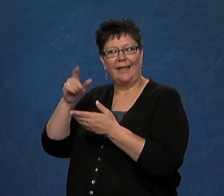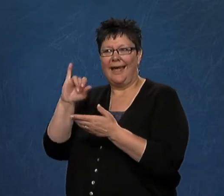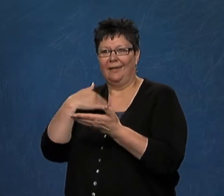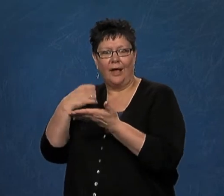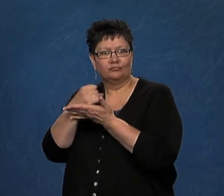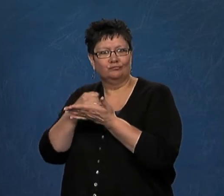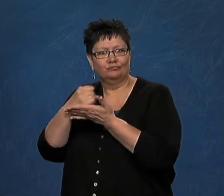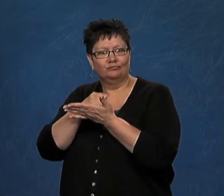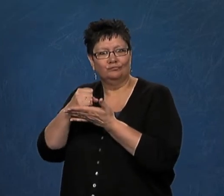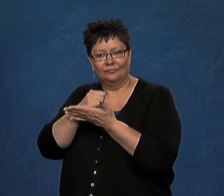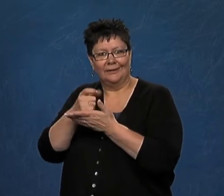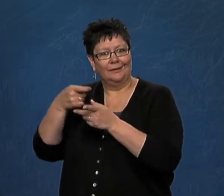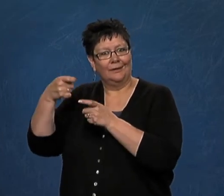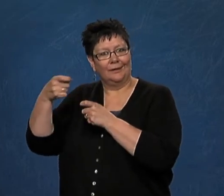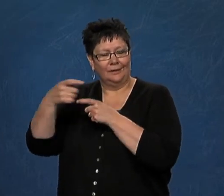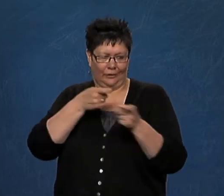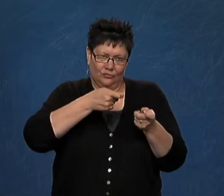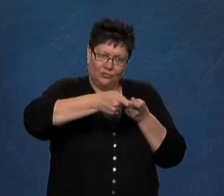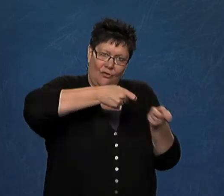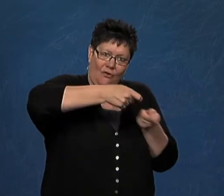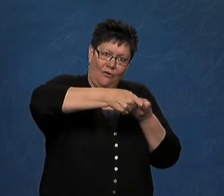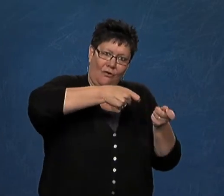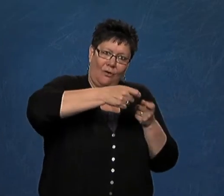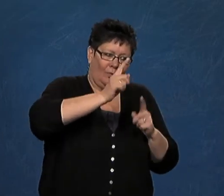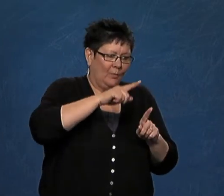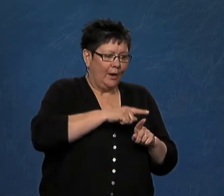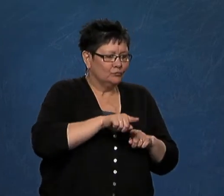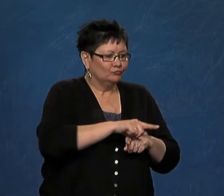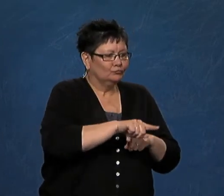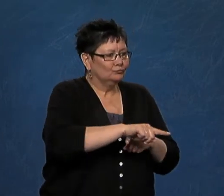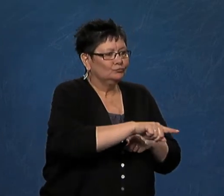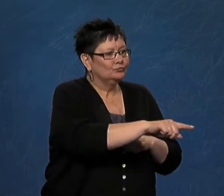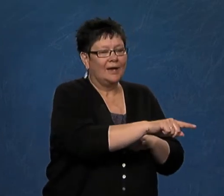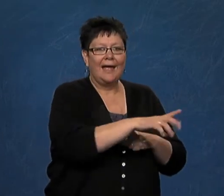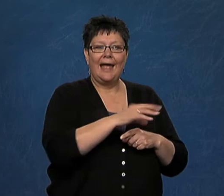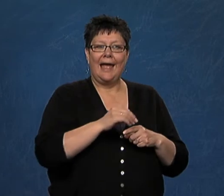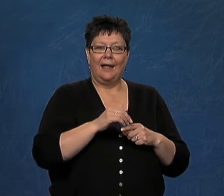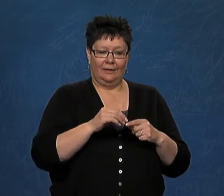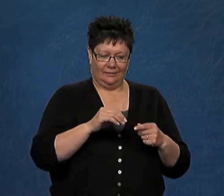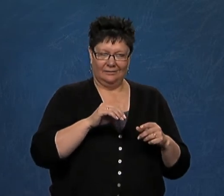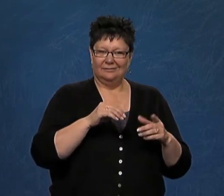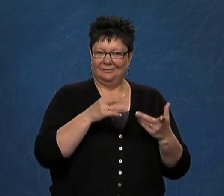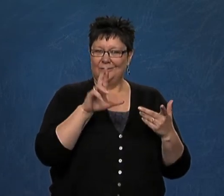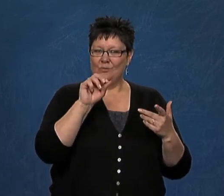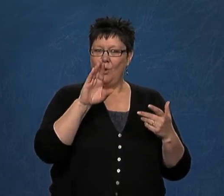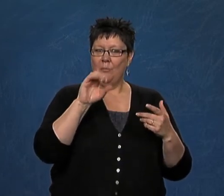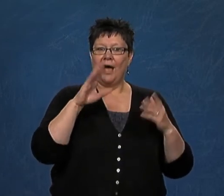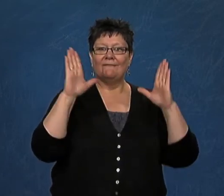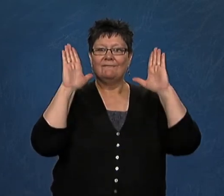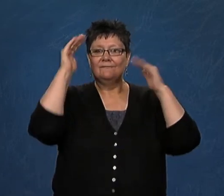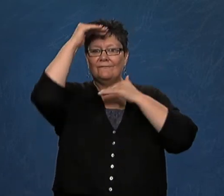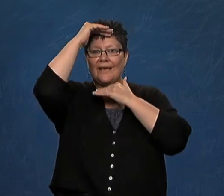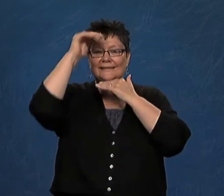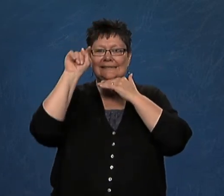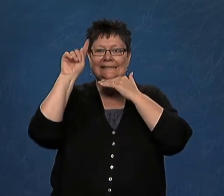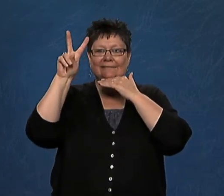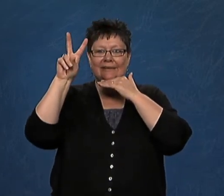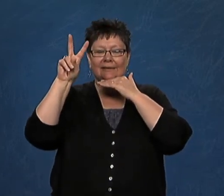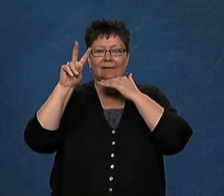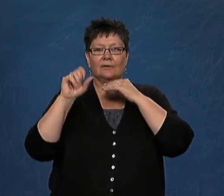in the office. The doctor remotely, with a remote controller, controlled this robot. And